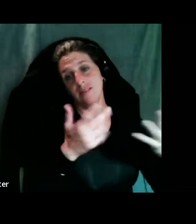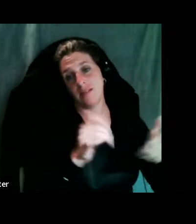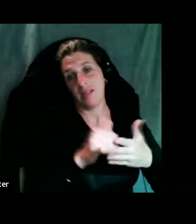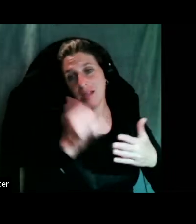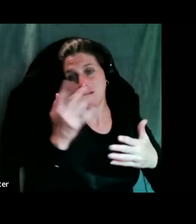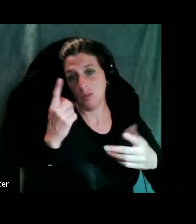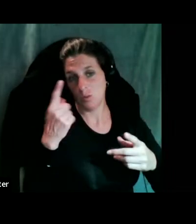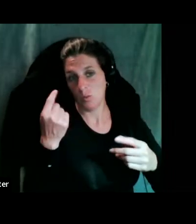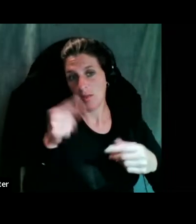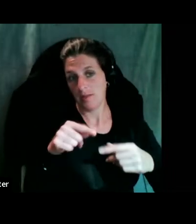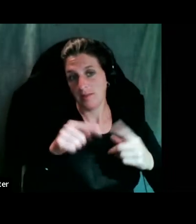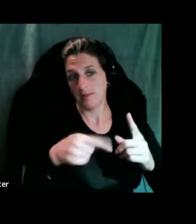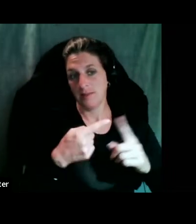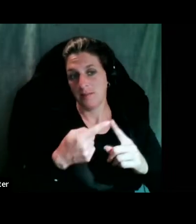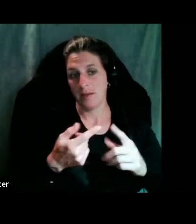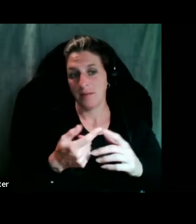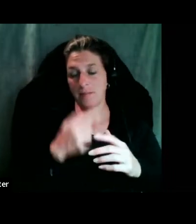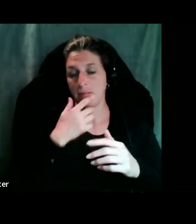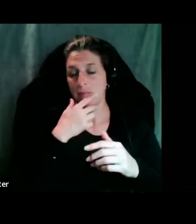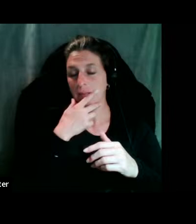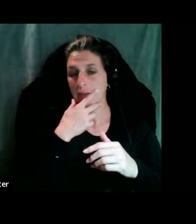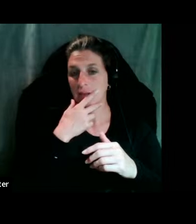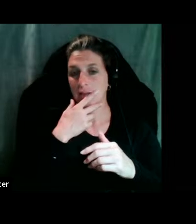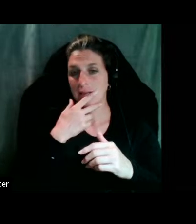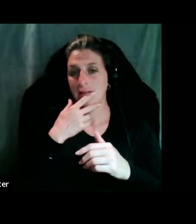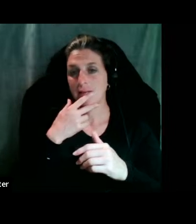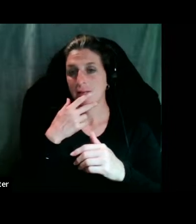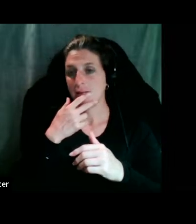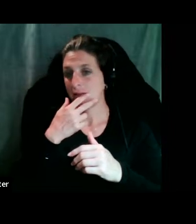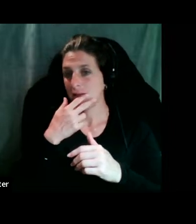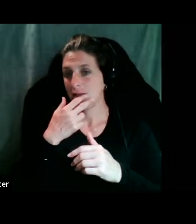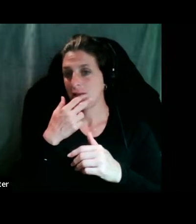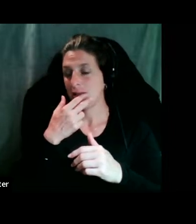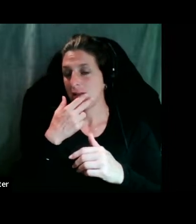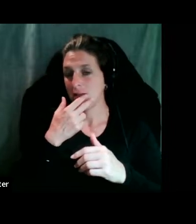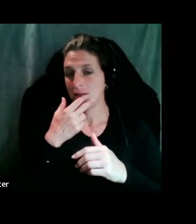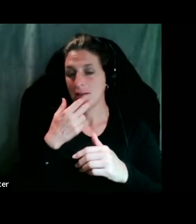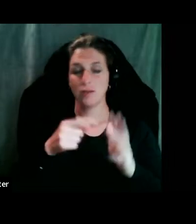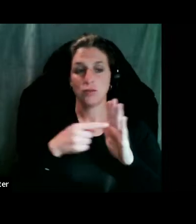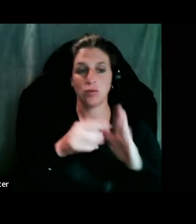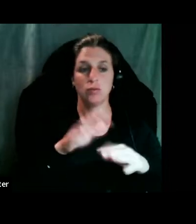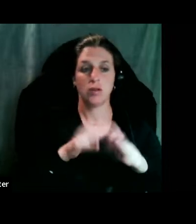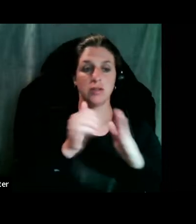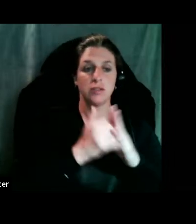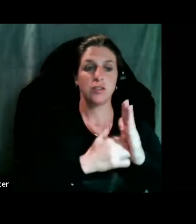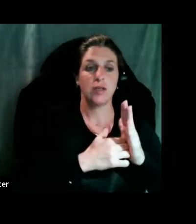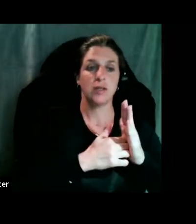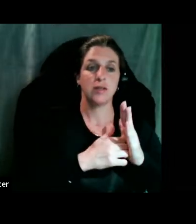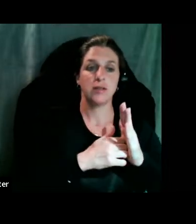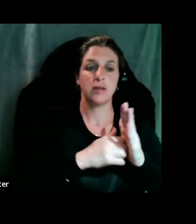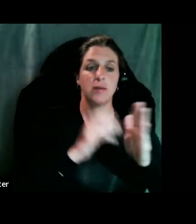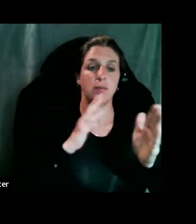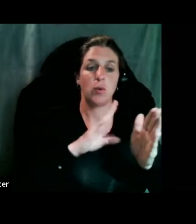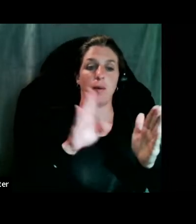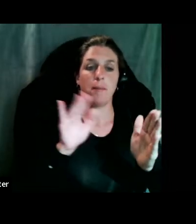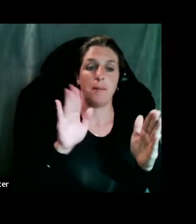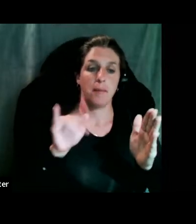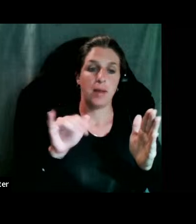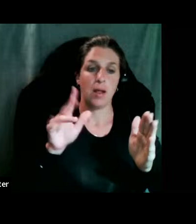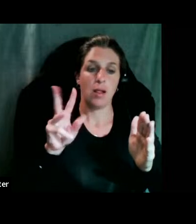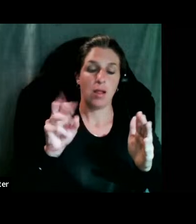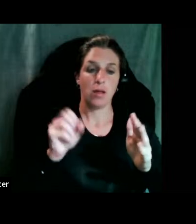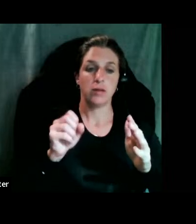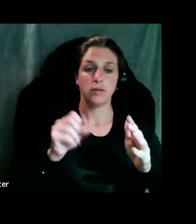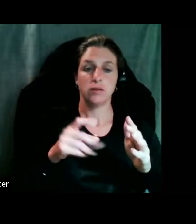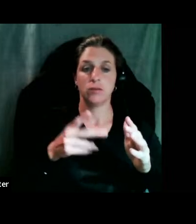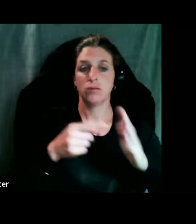about. The board, what shows on the agenda that the board bylaws, it's 12%, and